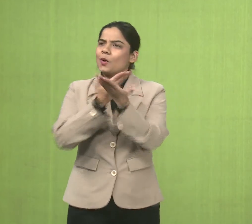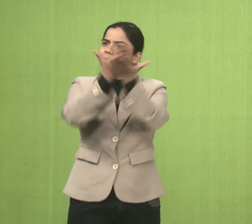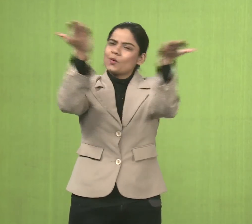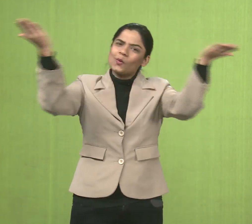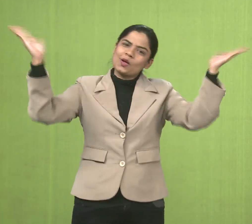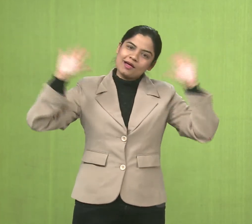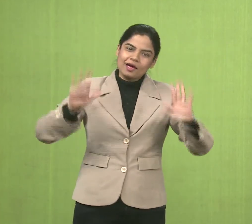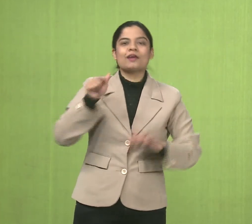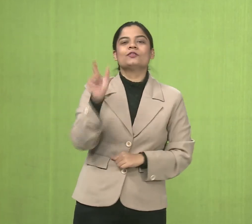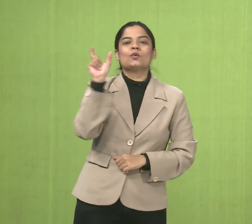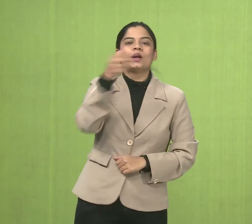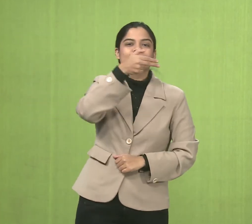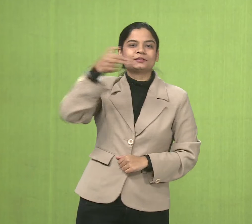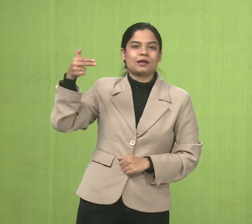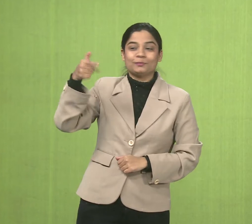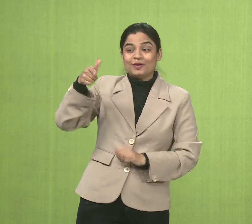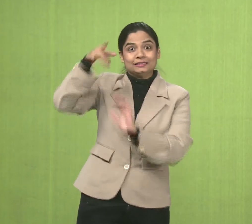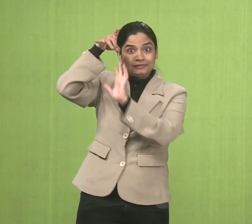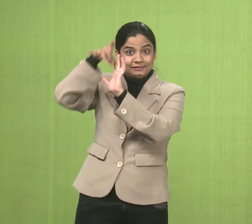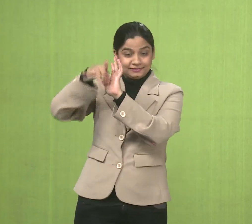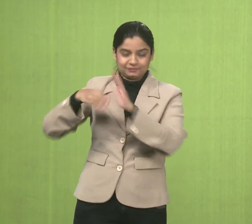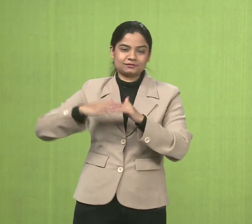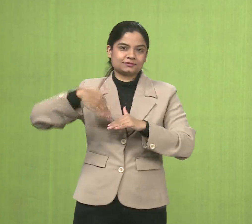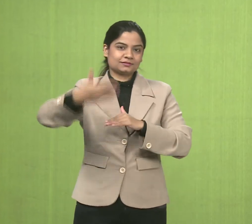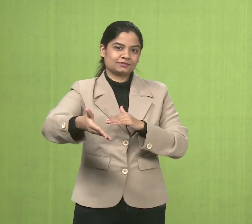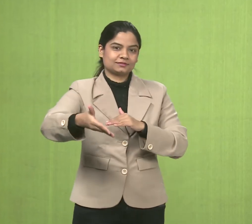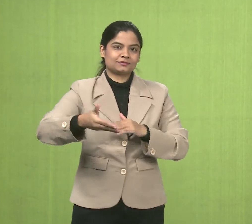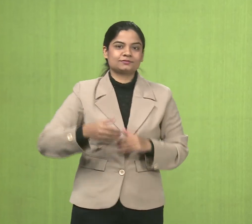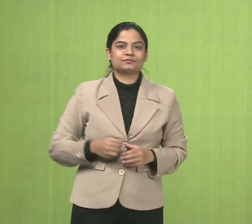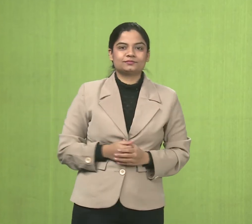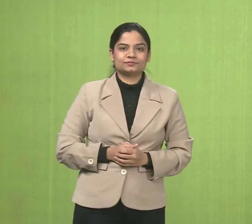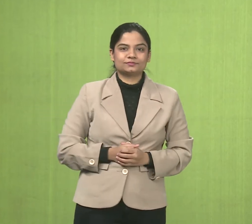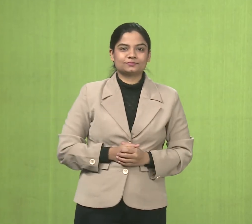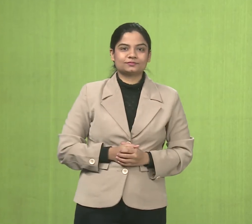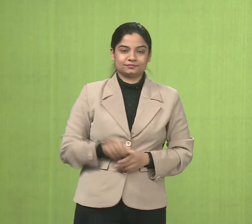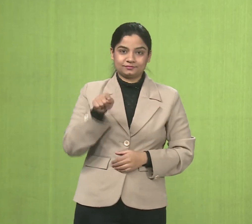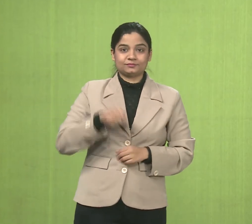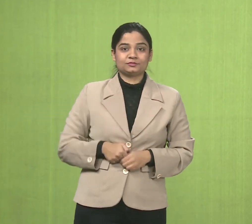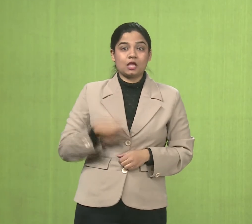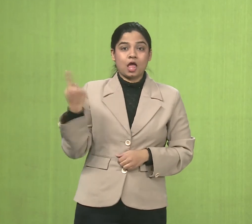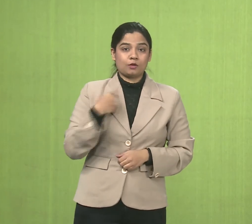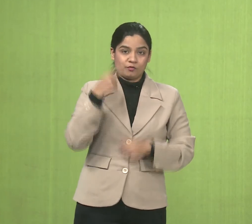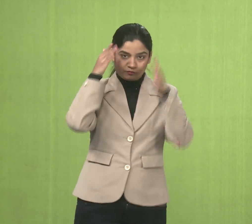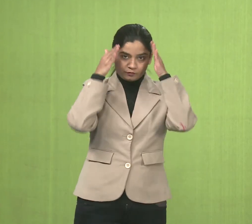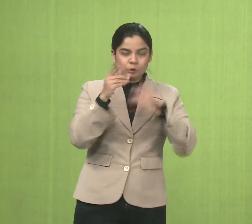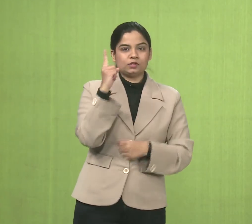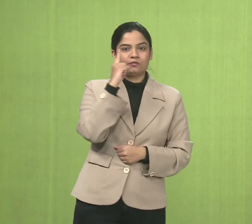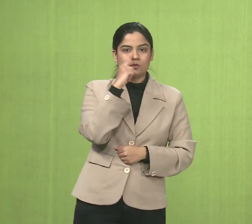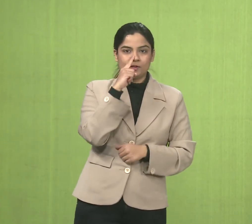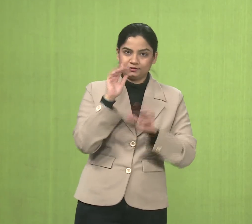And it's all a natural process. We'll have more in depth about it. What are the